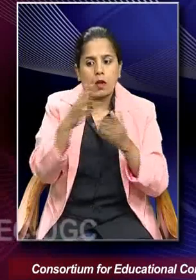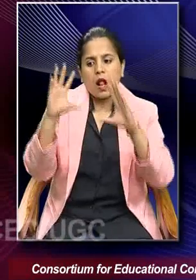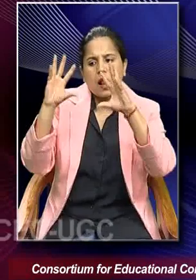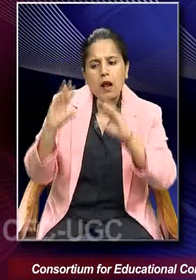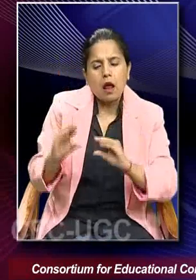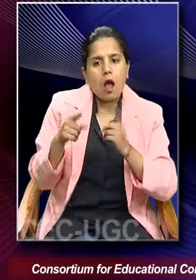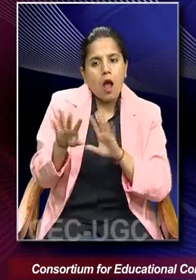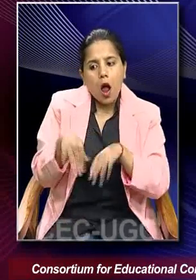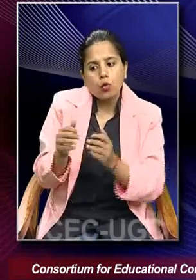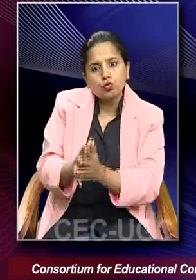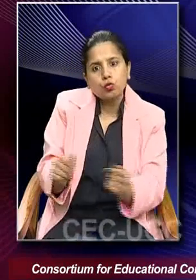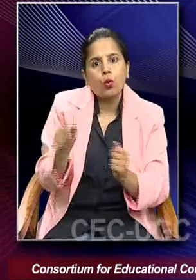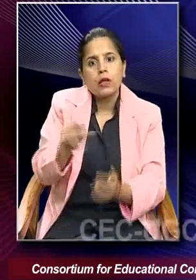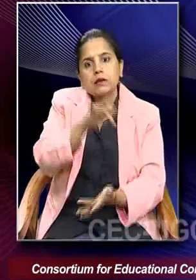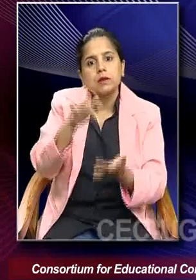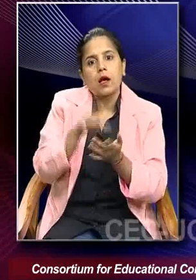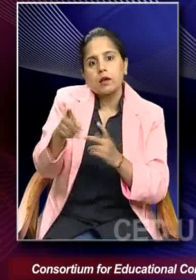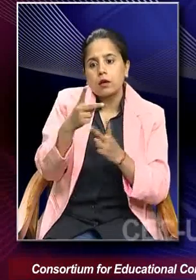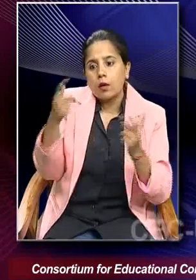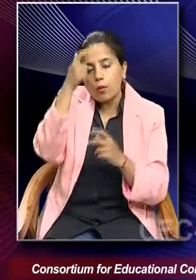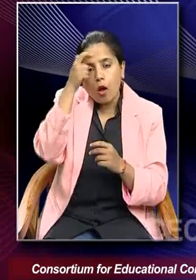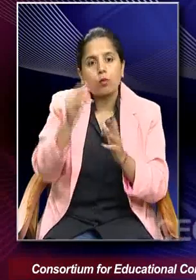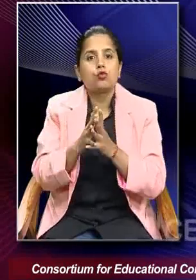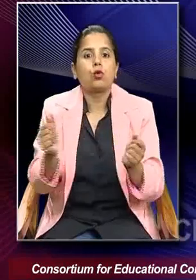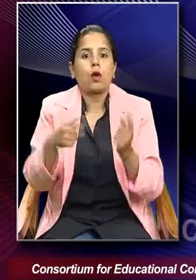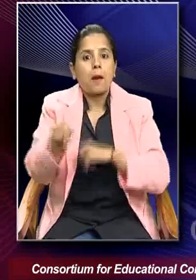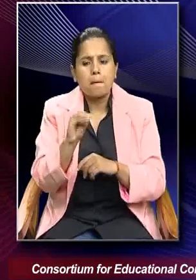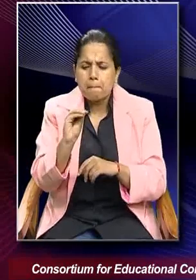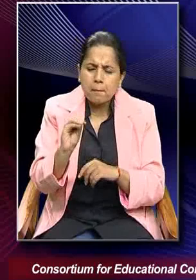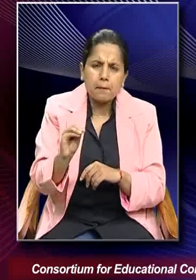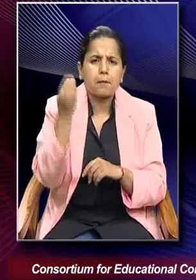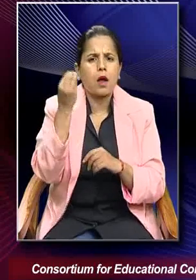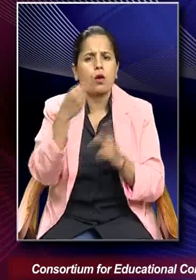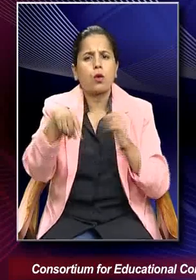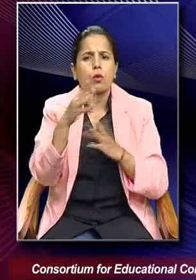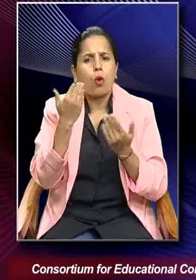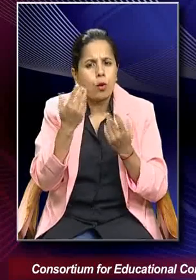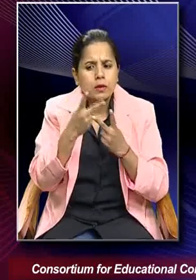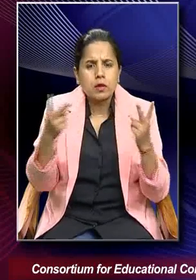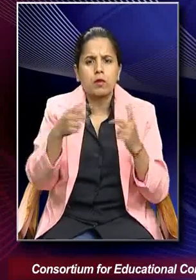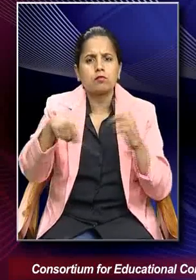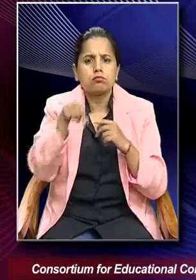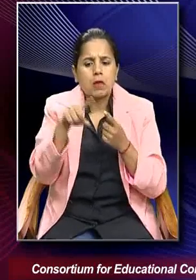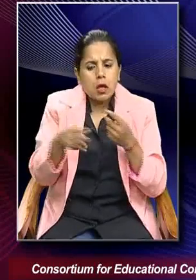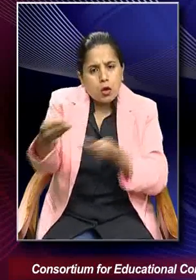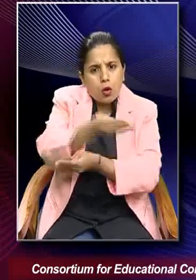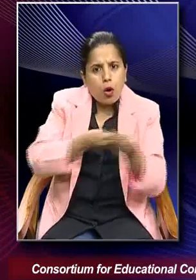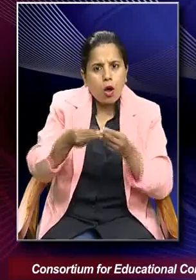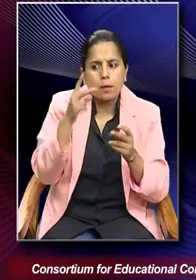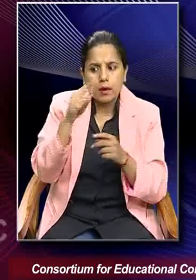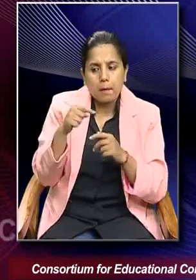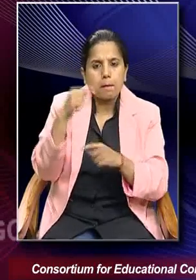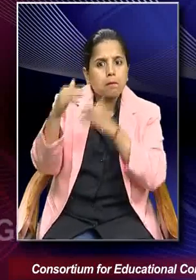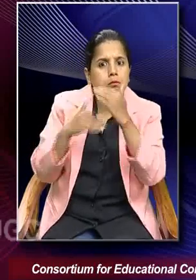of economics, by proposing the most efficient way of treating the surplus in the economy.